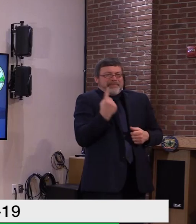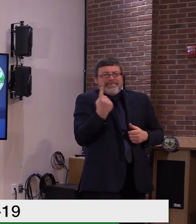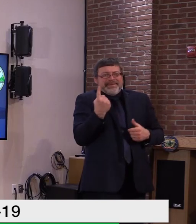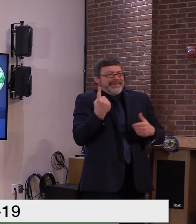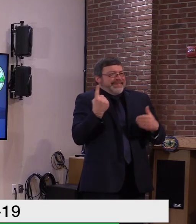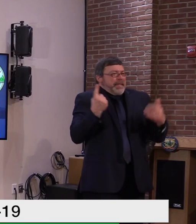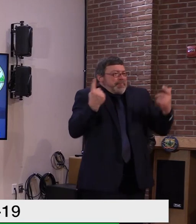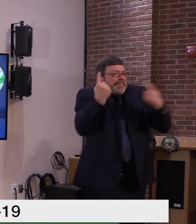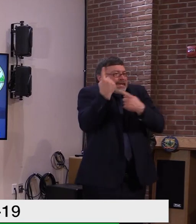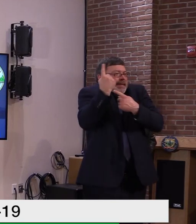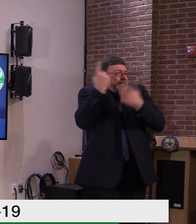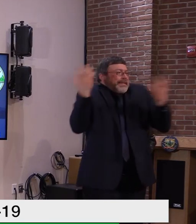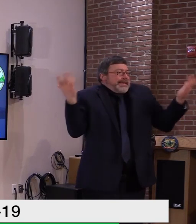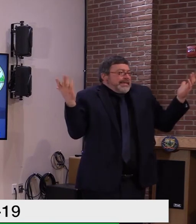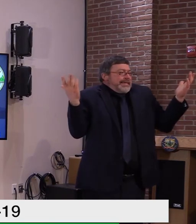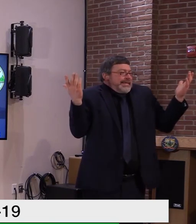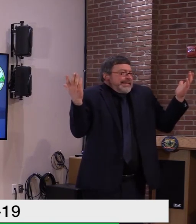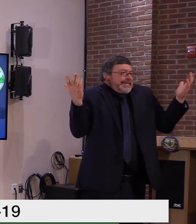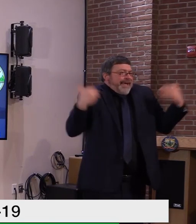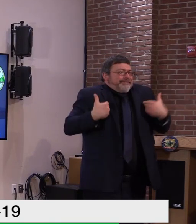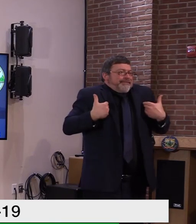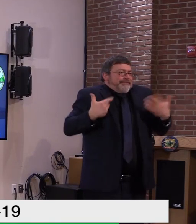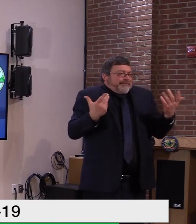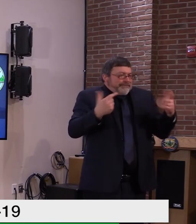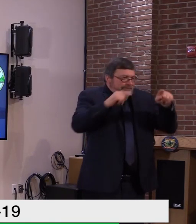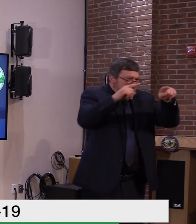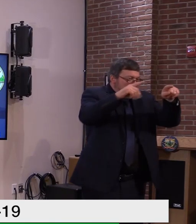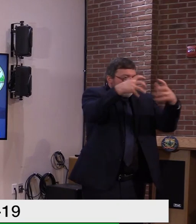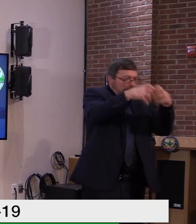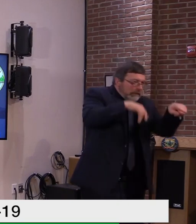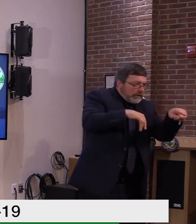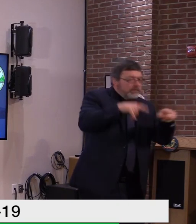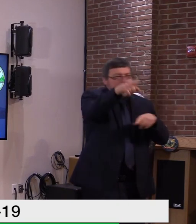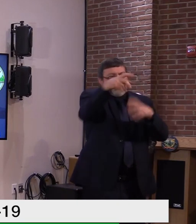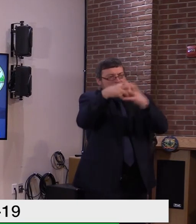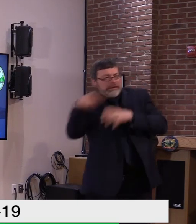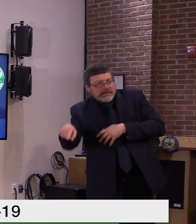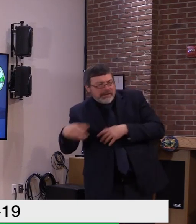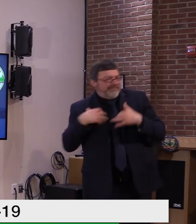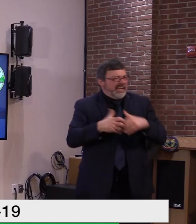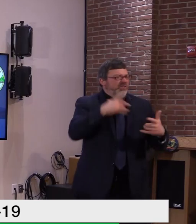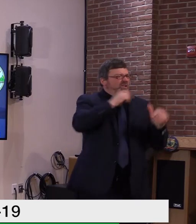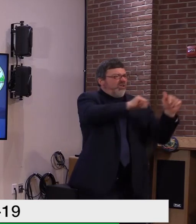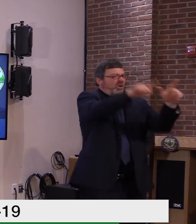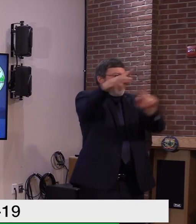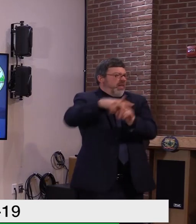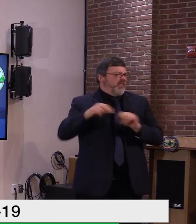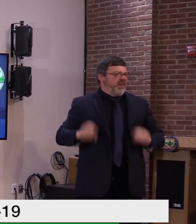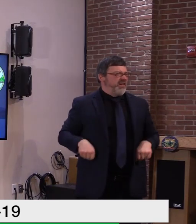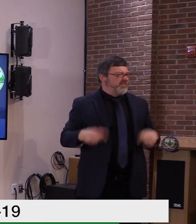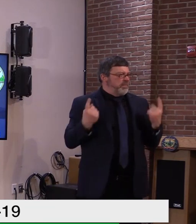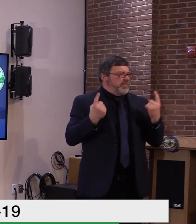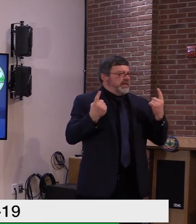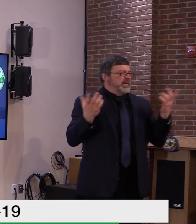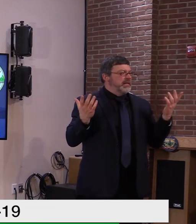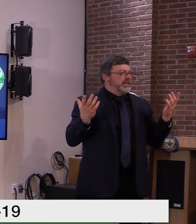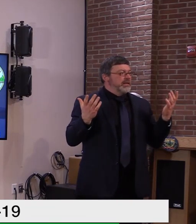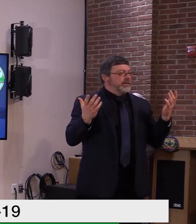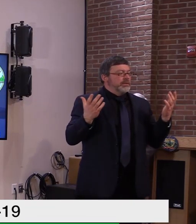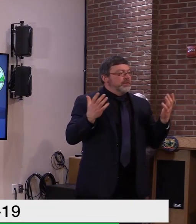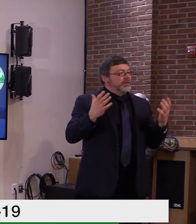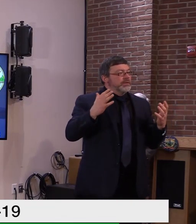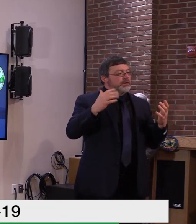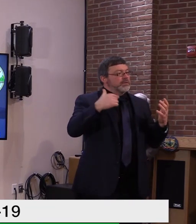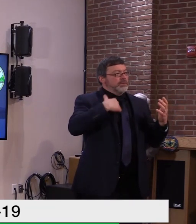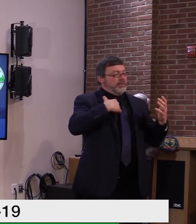and quick decisions. We want to make this very much evidence-based. The CDC has